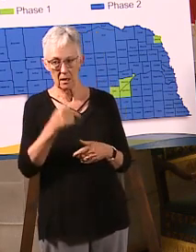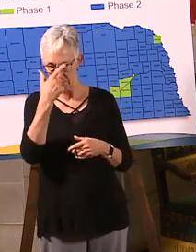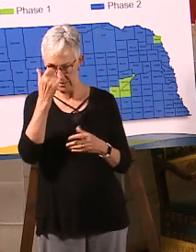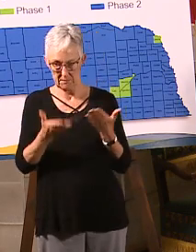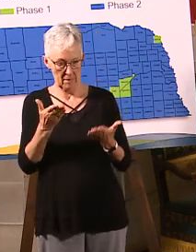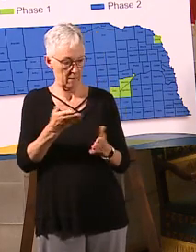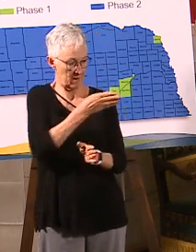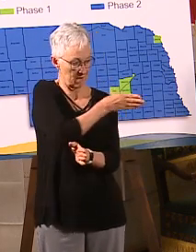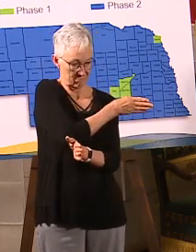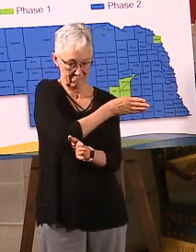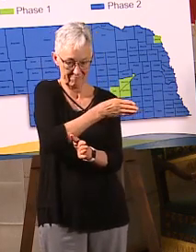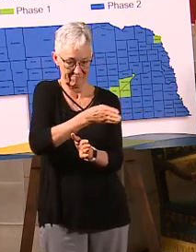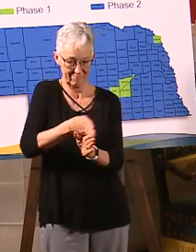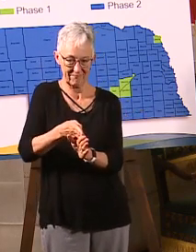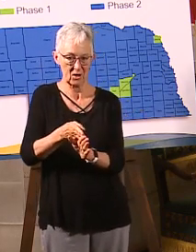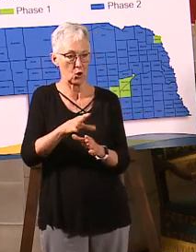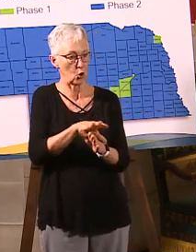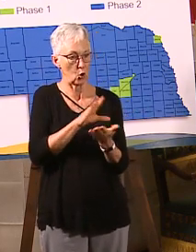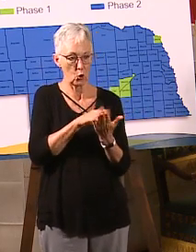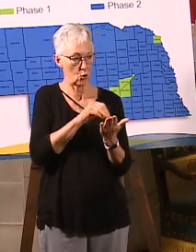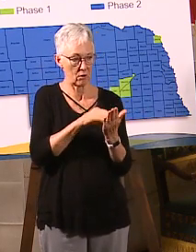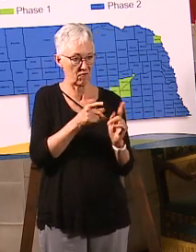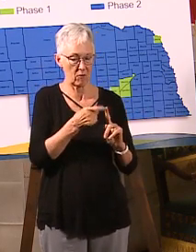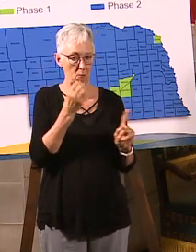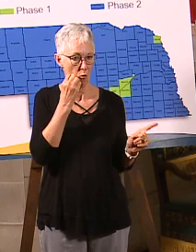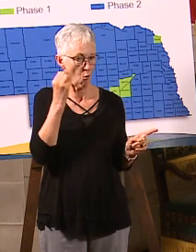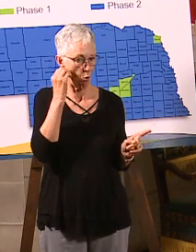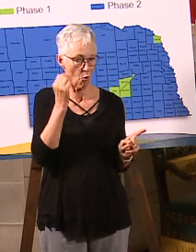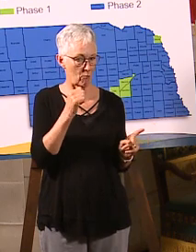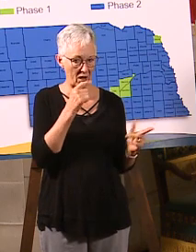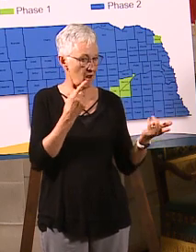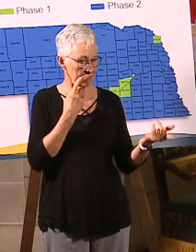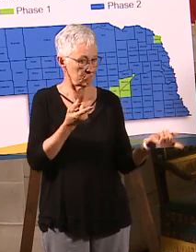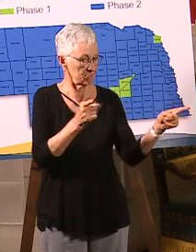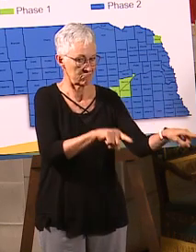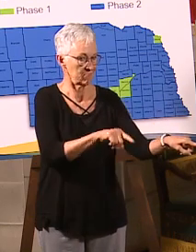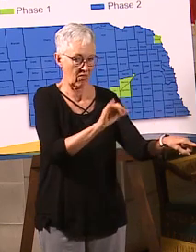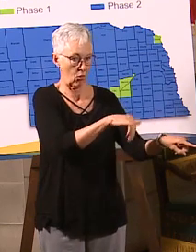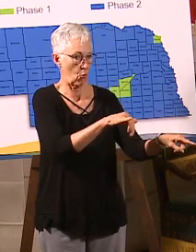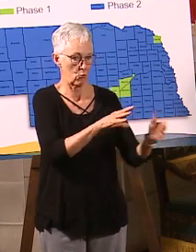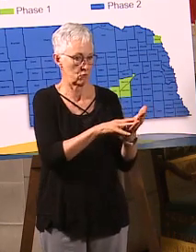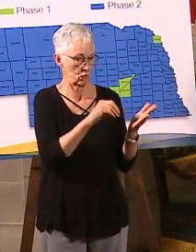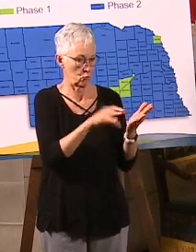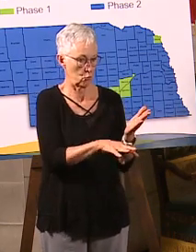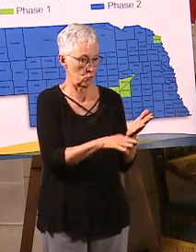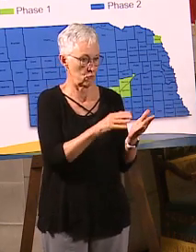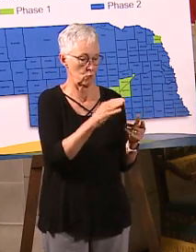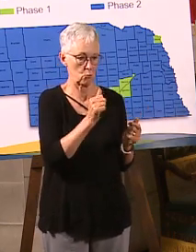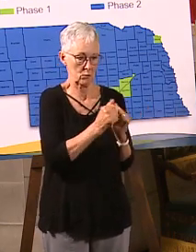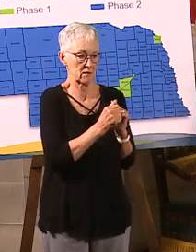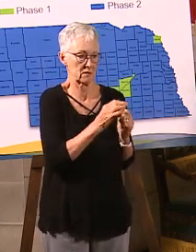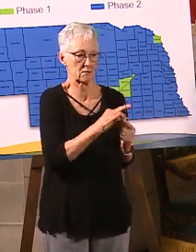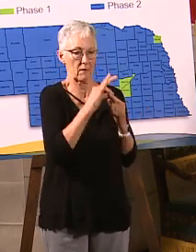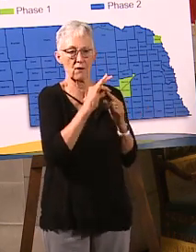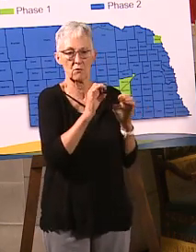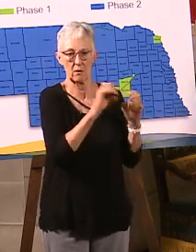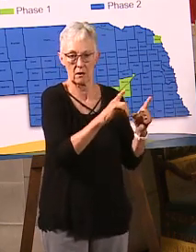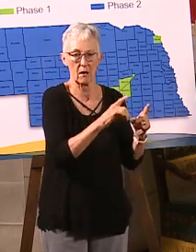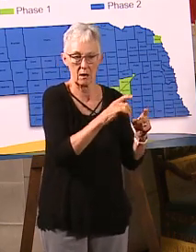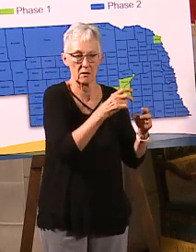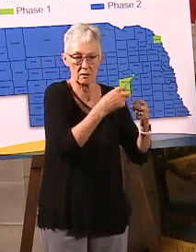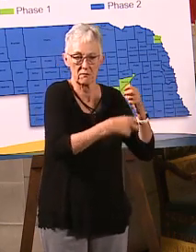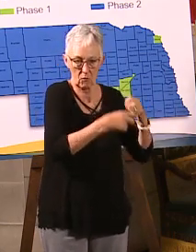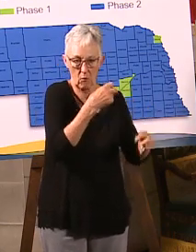and an opportunity to really help them catch up on anything that might have been unfinished learning for them. Moving